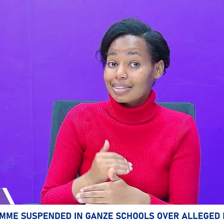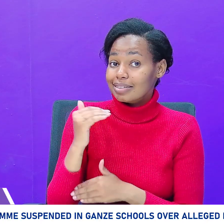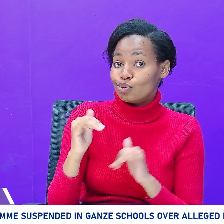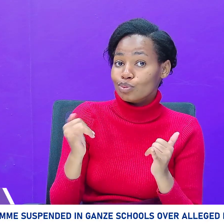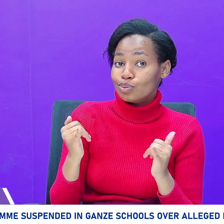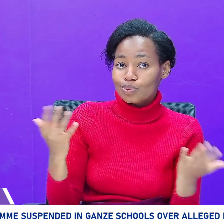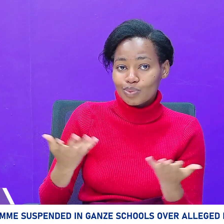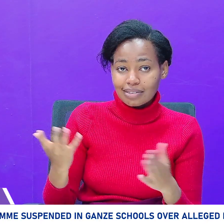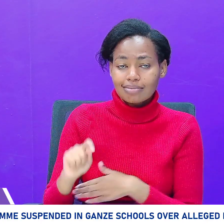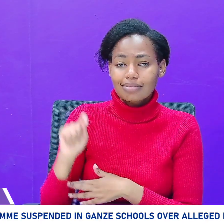Moving on,